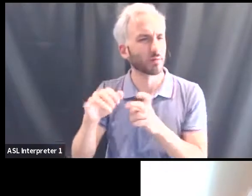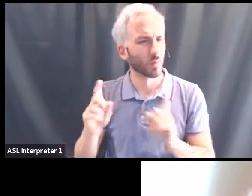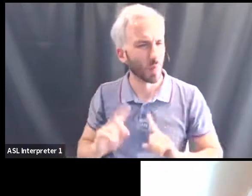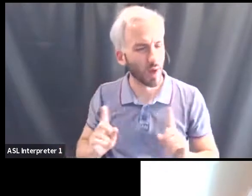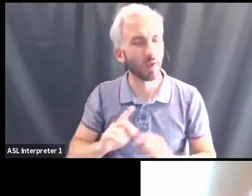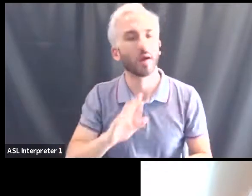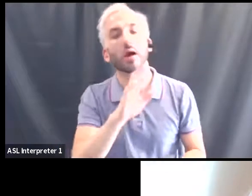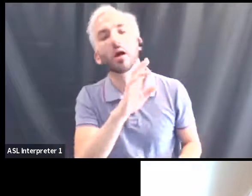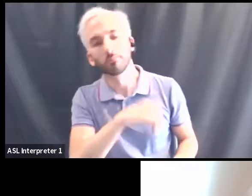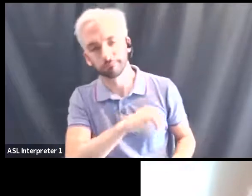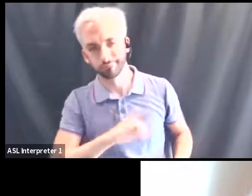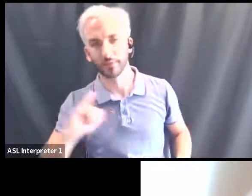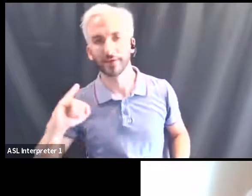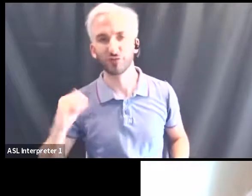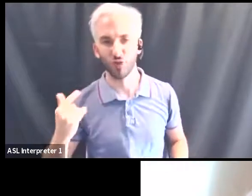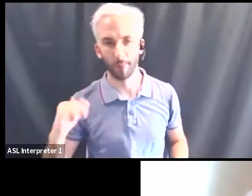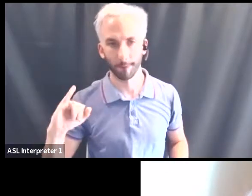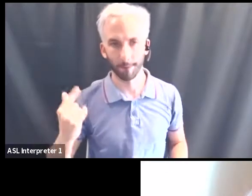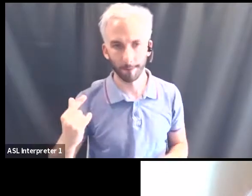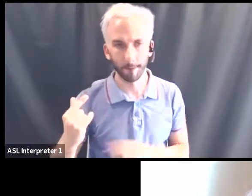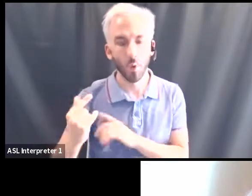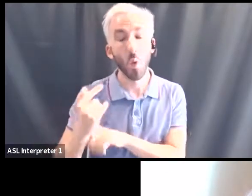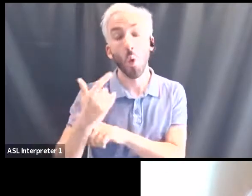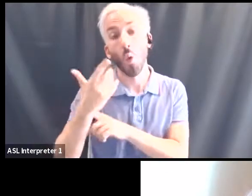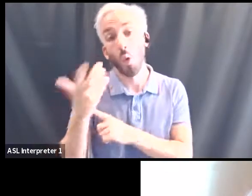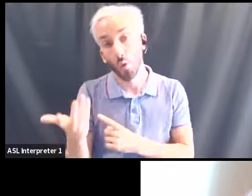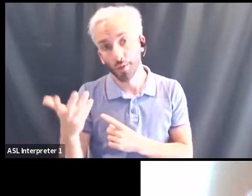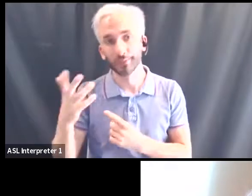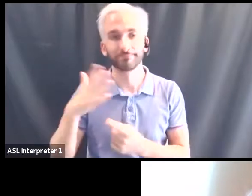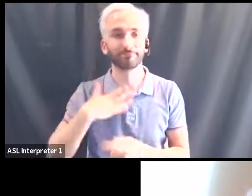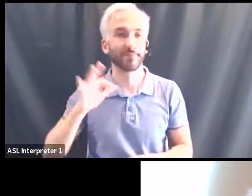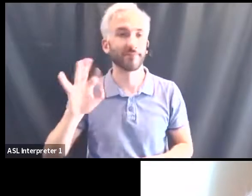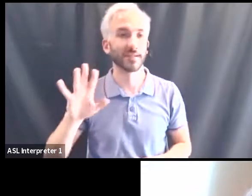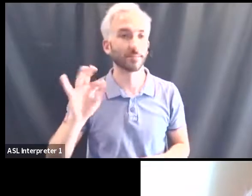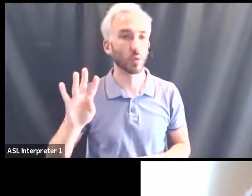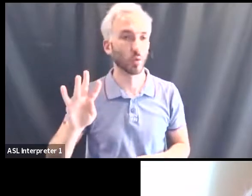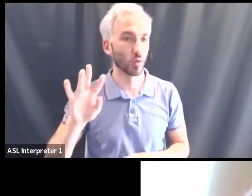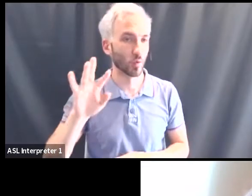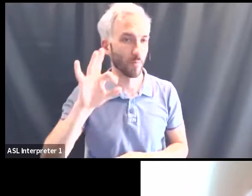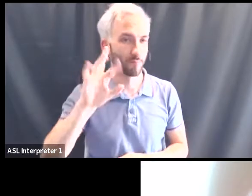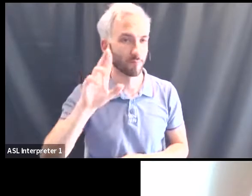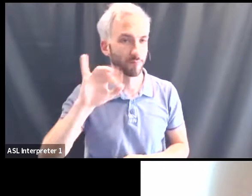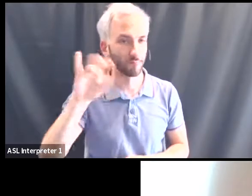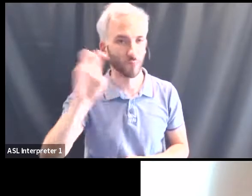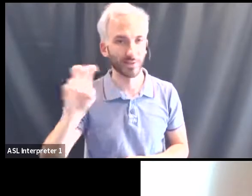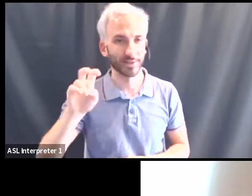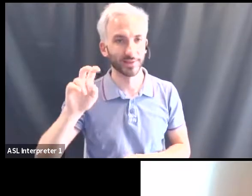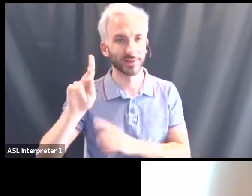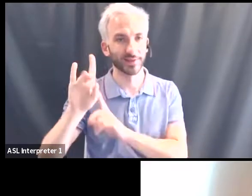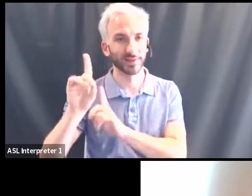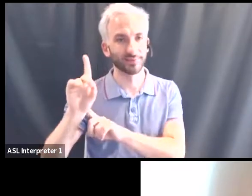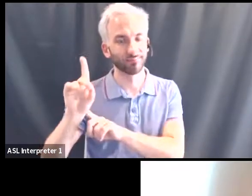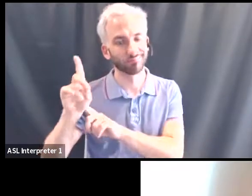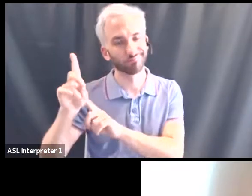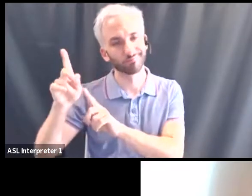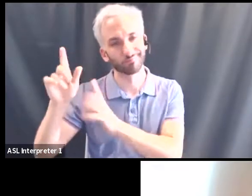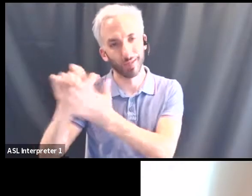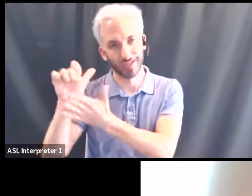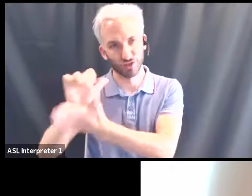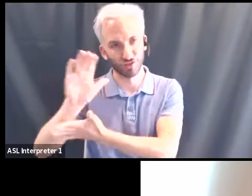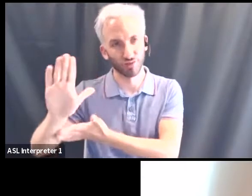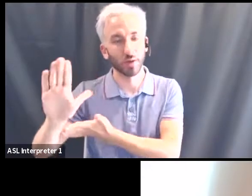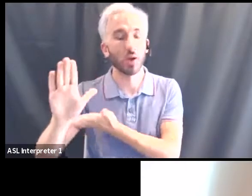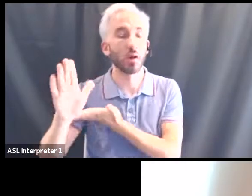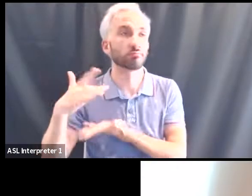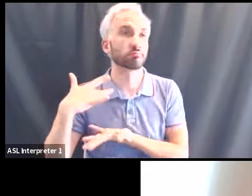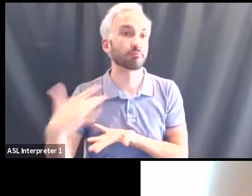series is on Instagram or on my Frizz Kid Facebook page. And I basically, generally, I'll put out a piece